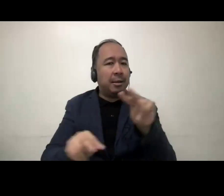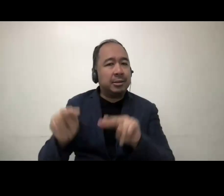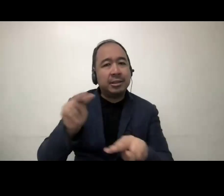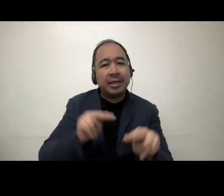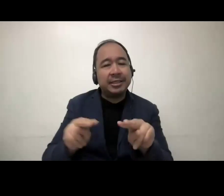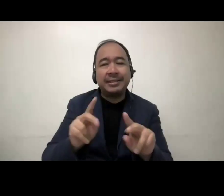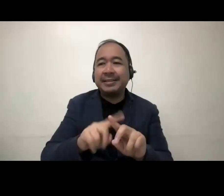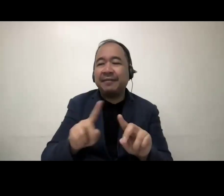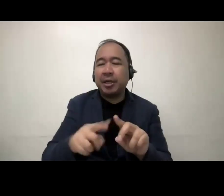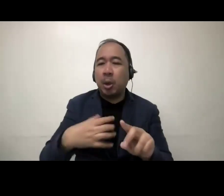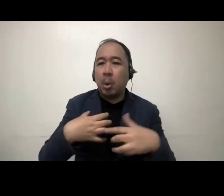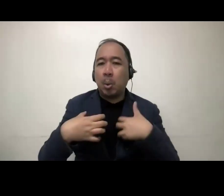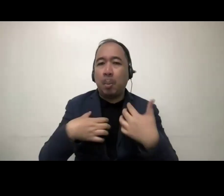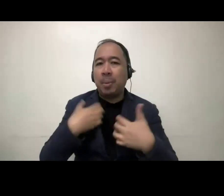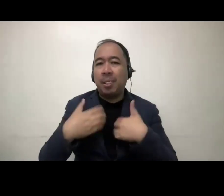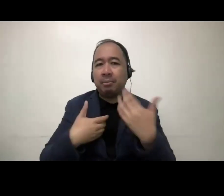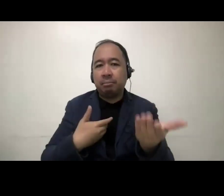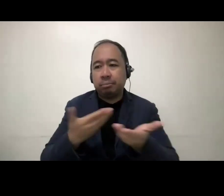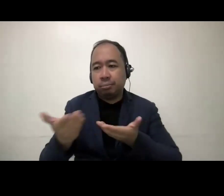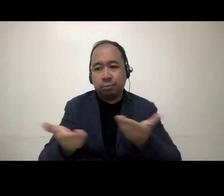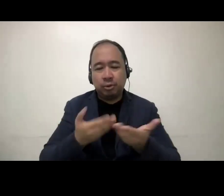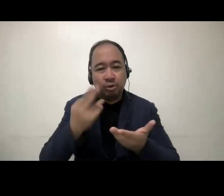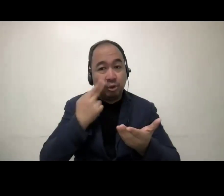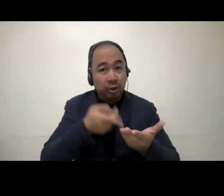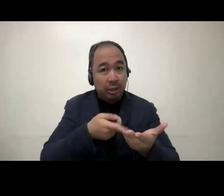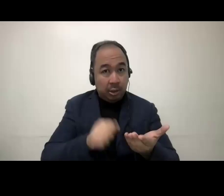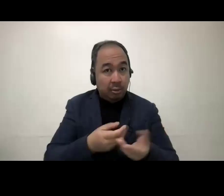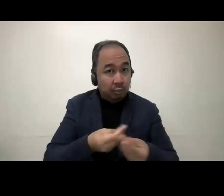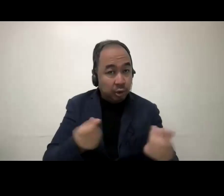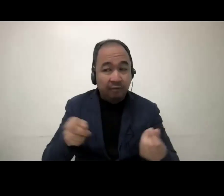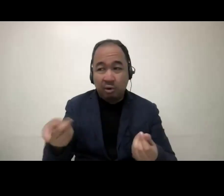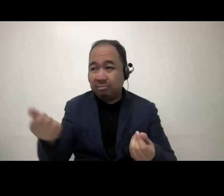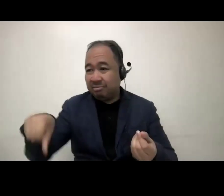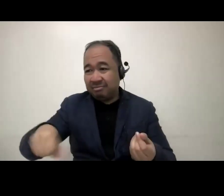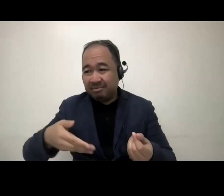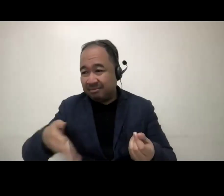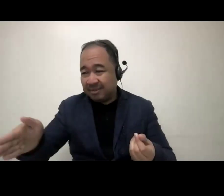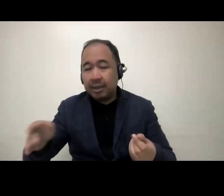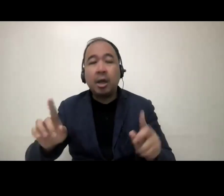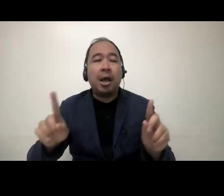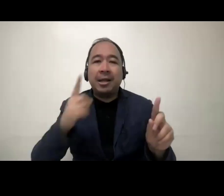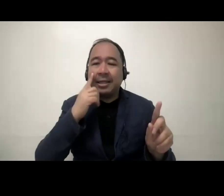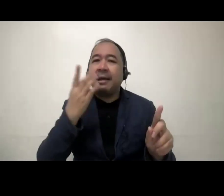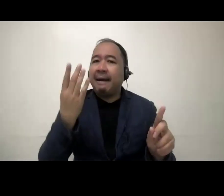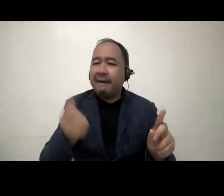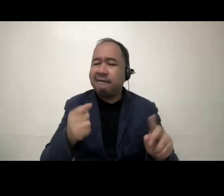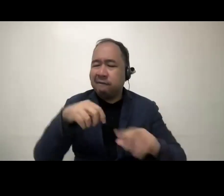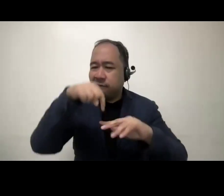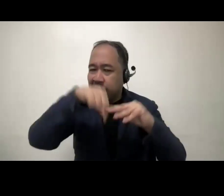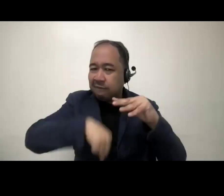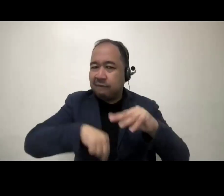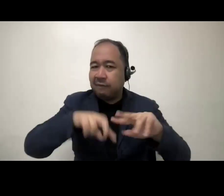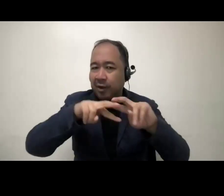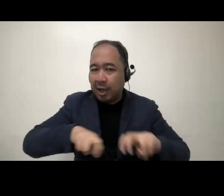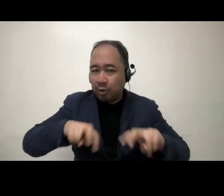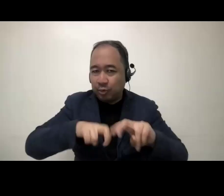we receive and we assess whether they are admissible or not, we do have a thorough analysis and we do see which cases will be